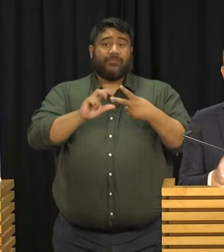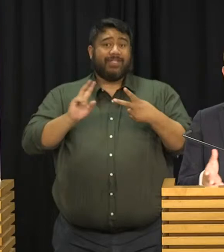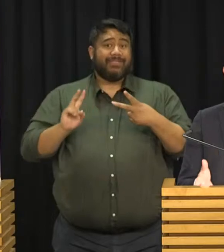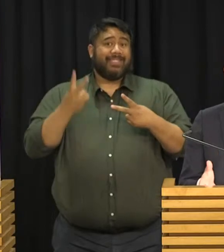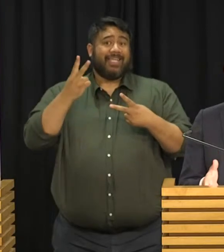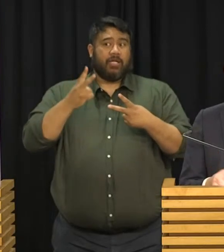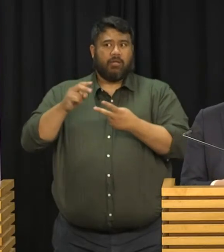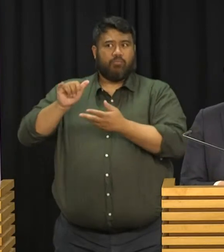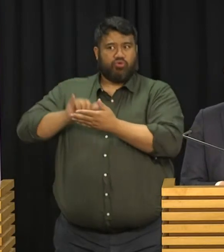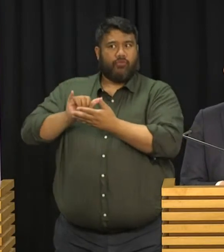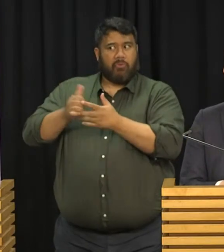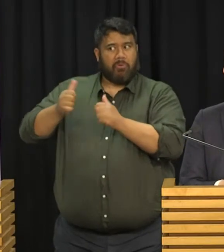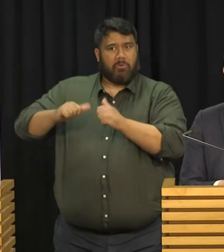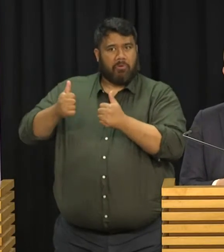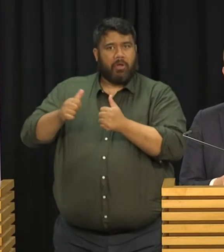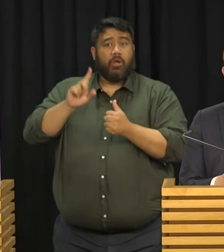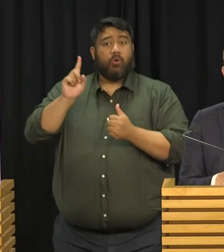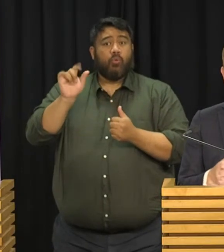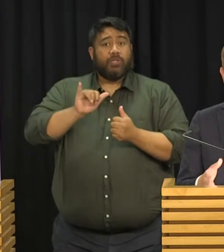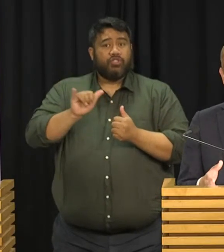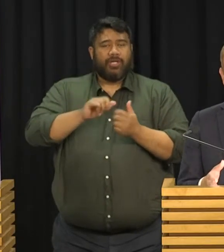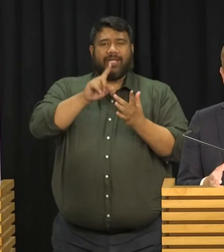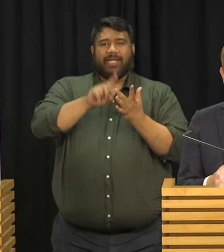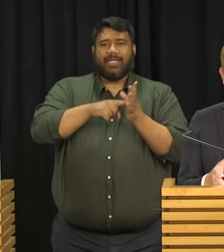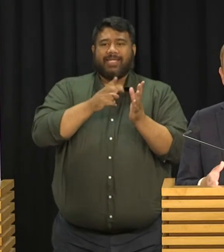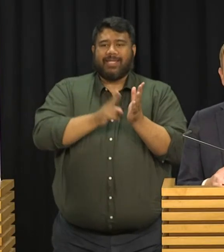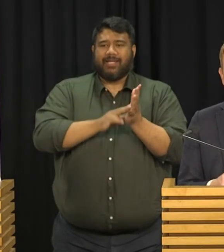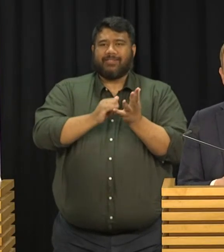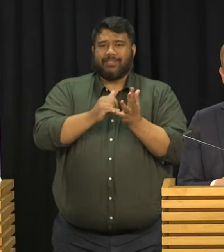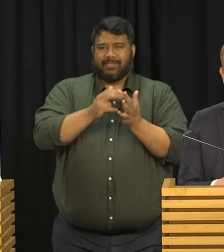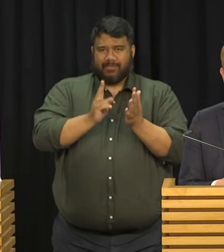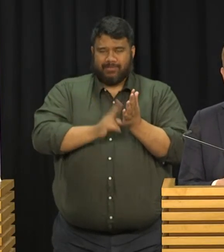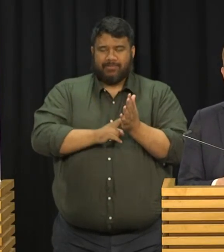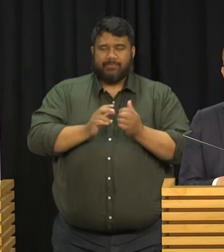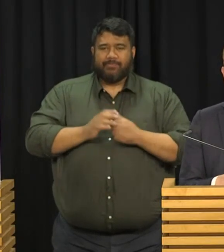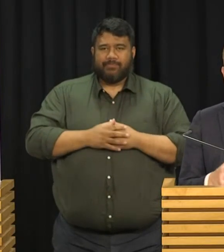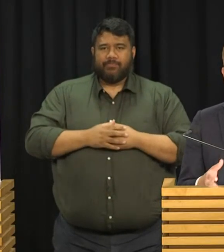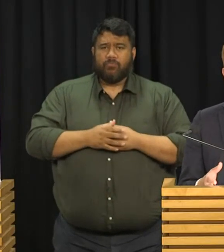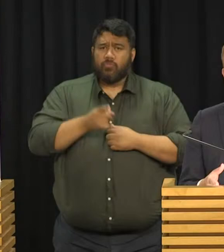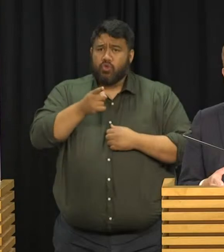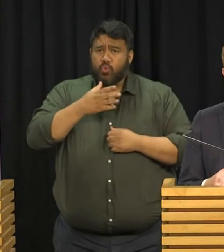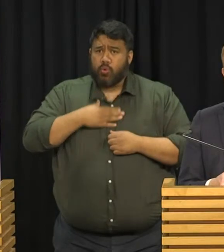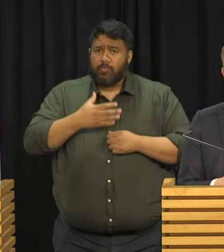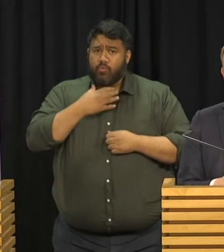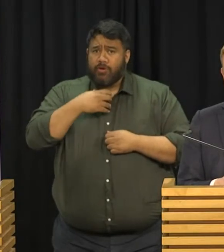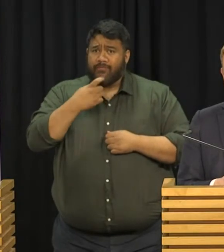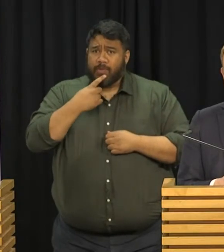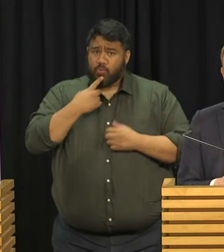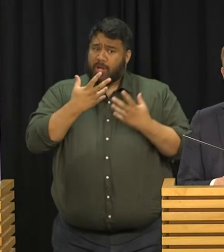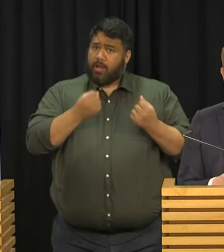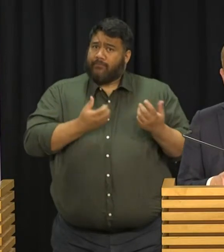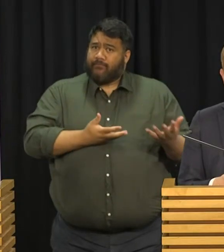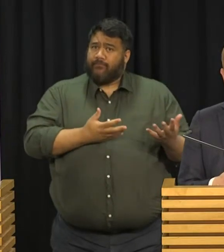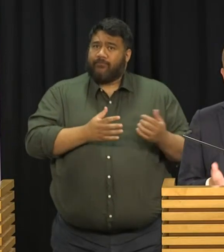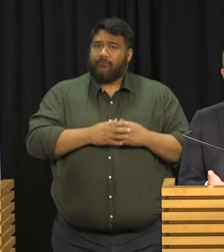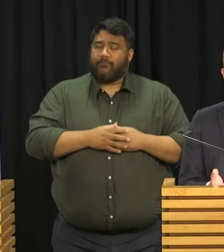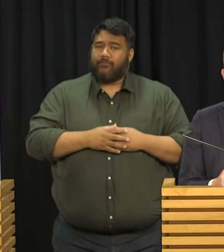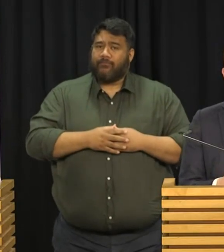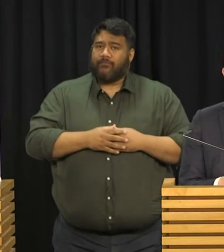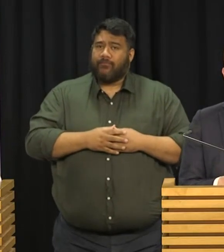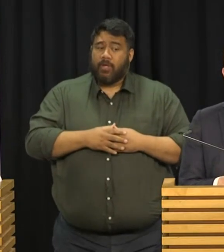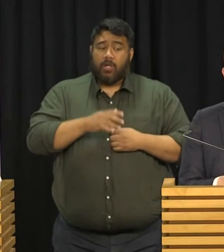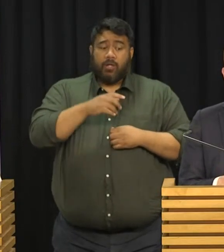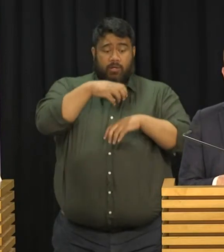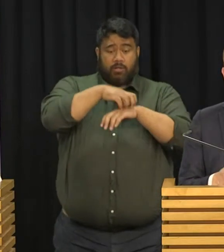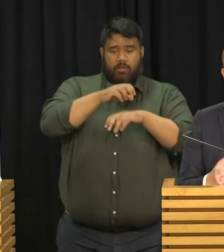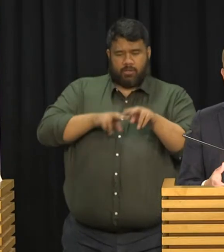for anybody who really wants to understand this in detail to get more information on it, they look at a variety of different things. So they're looking at the safety